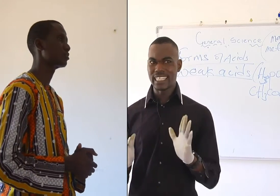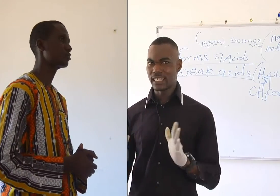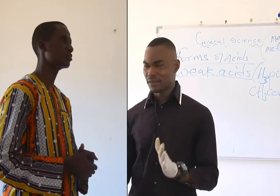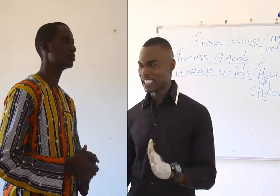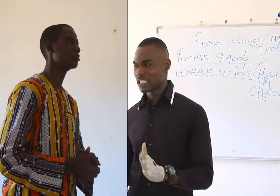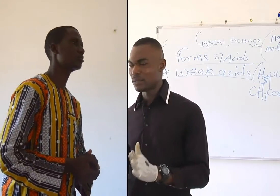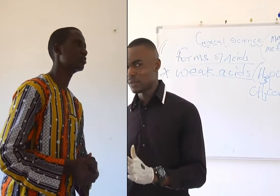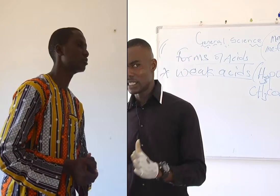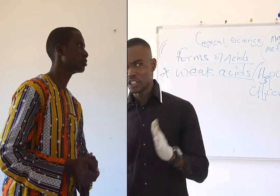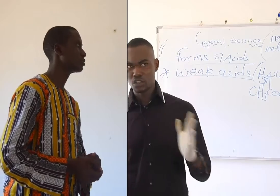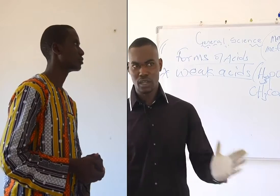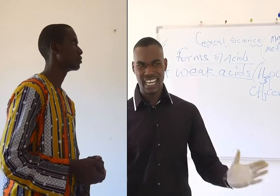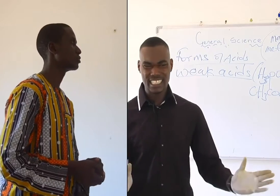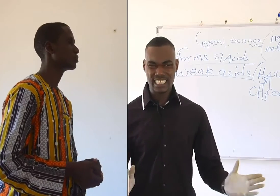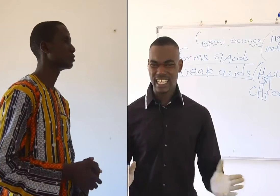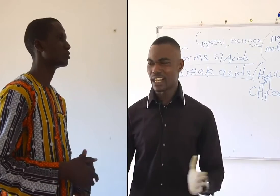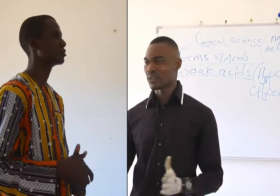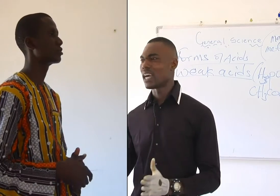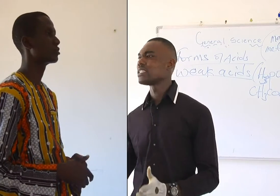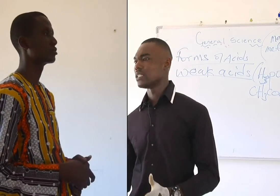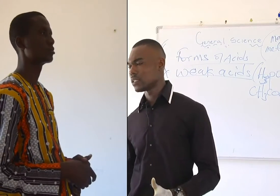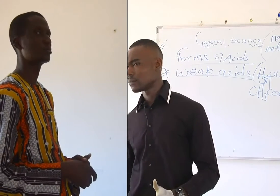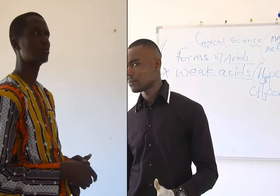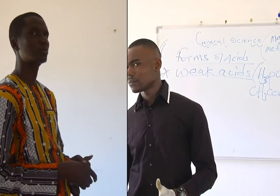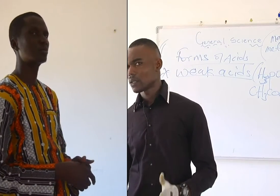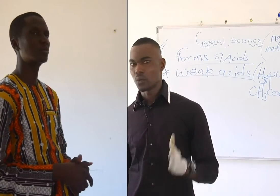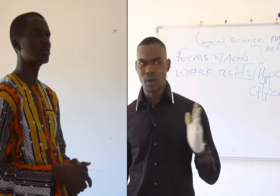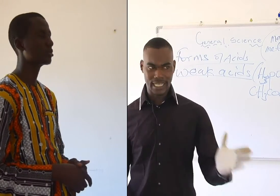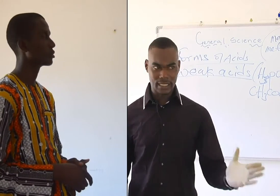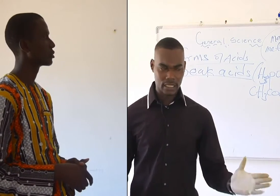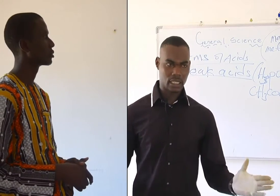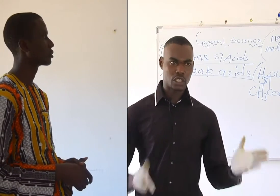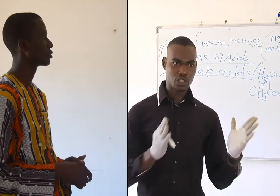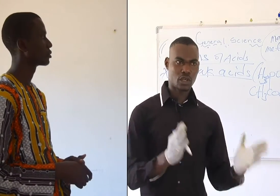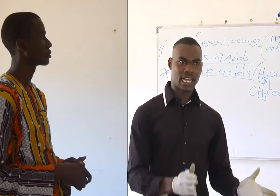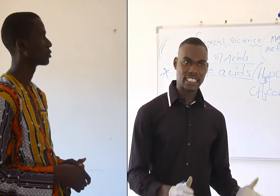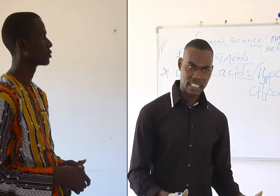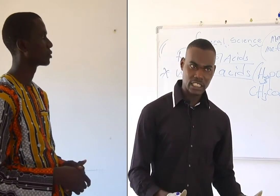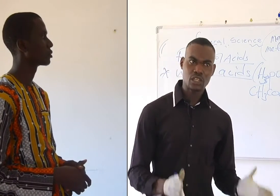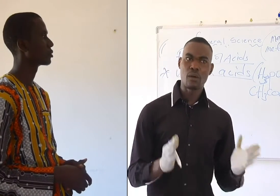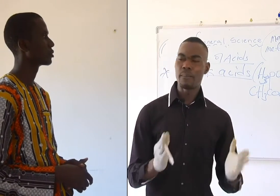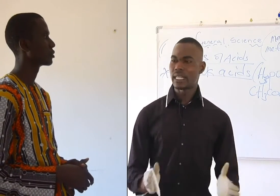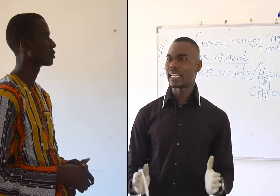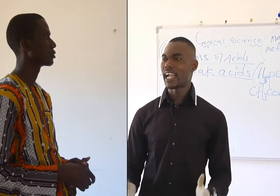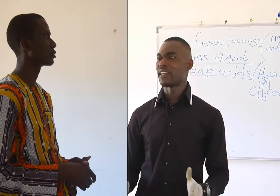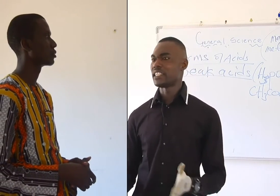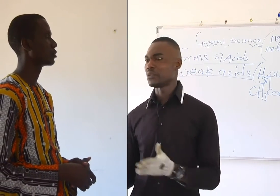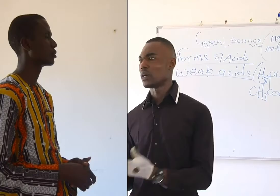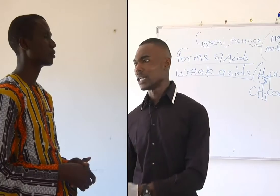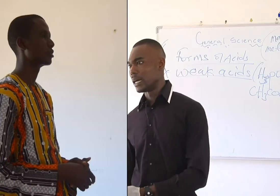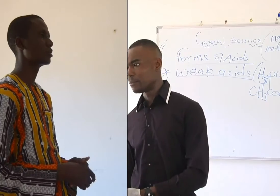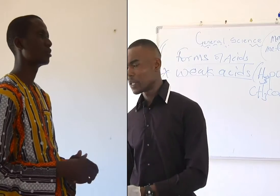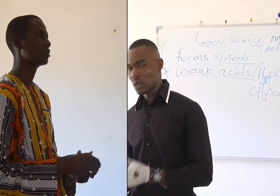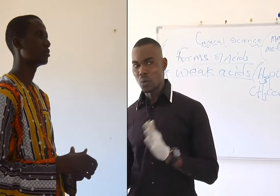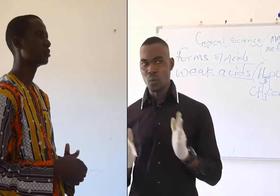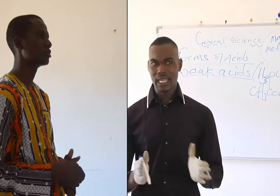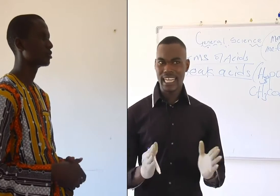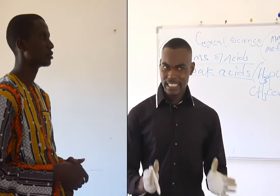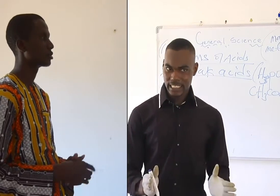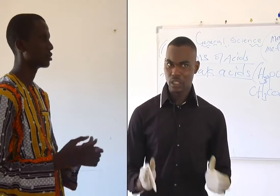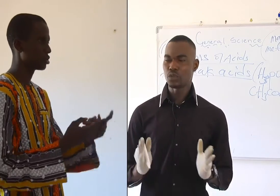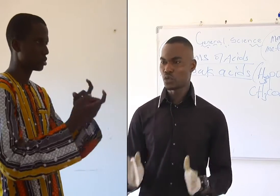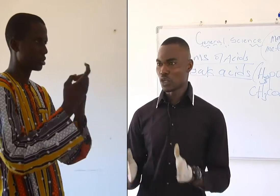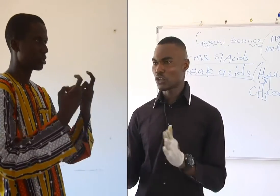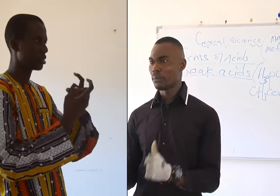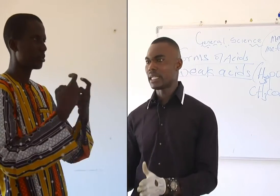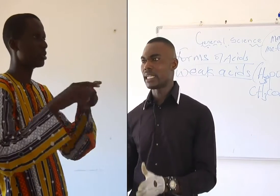What are the differences between strong acids and weak acids? One, strong acids completely ionize in water. Weak